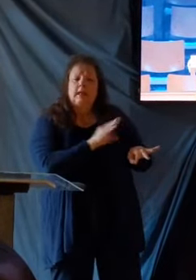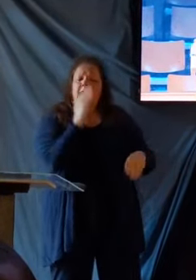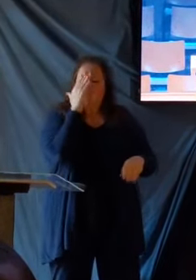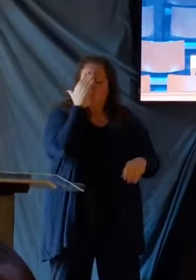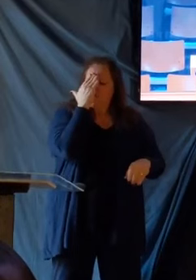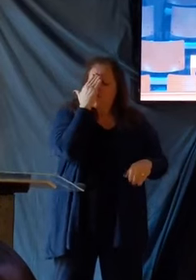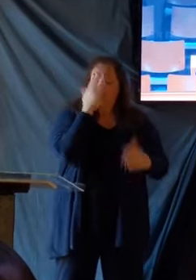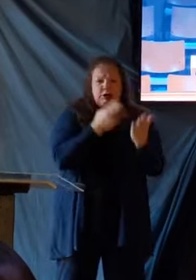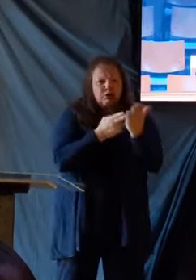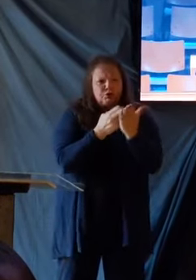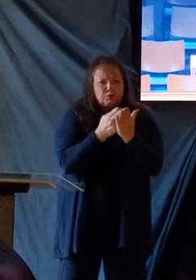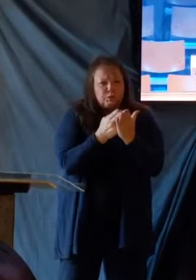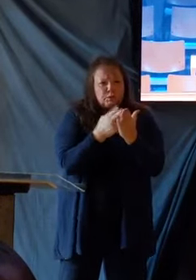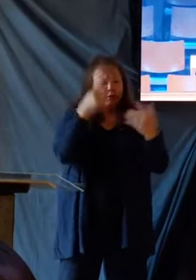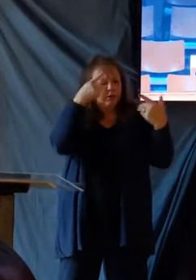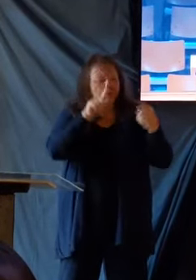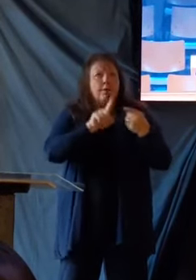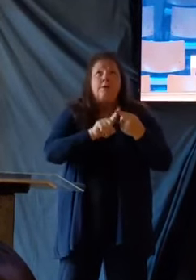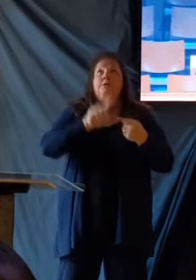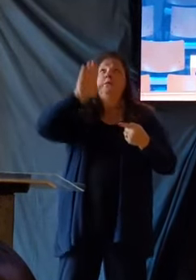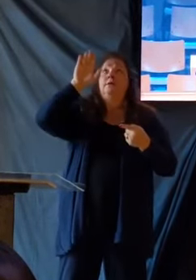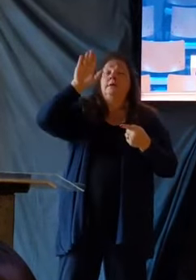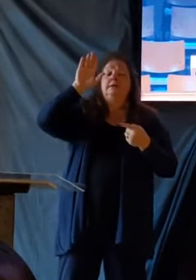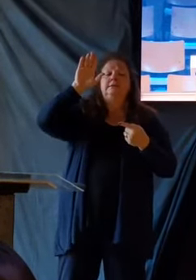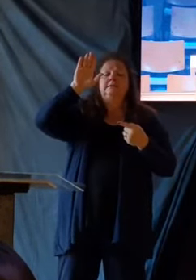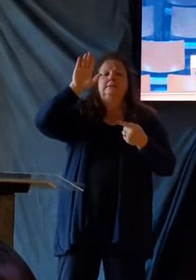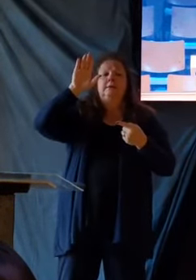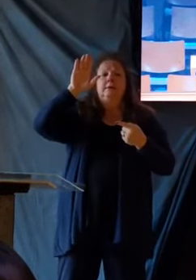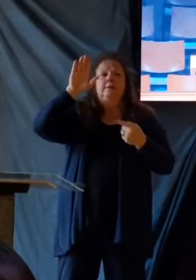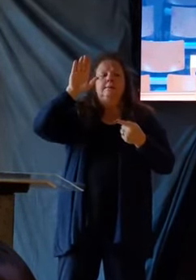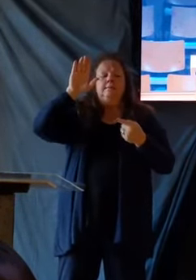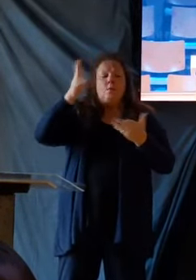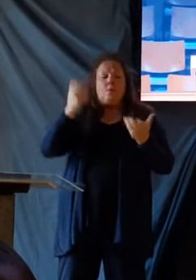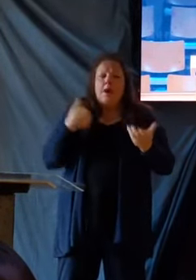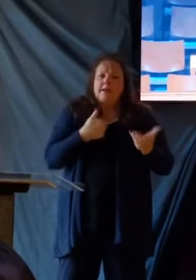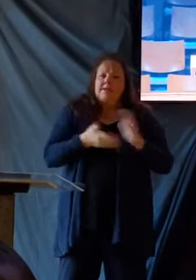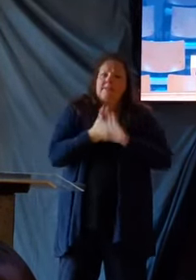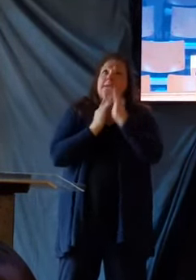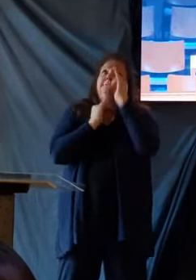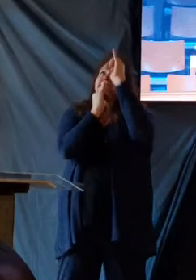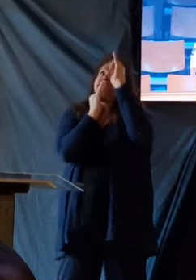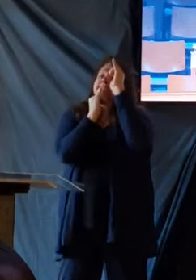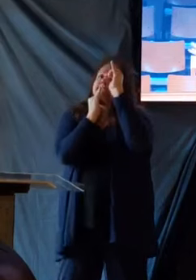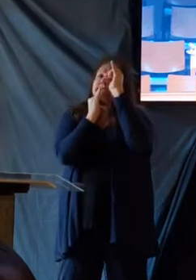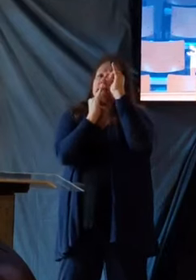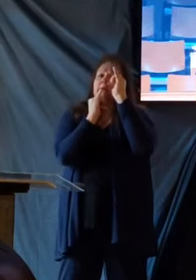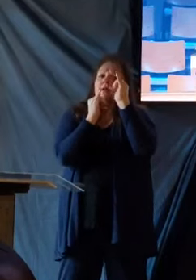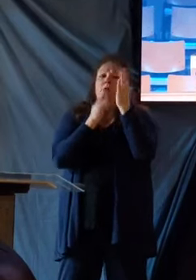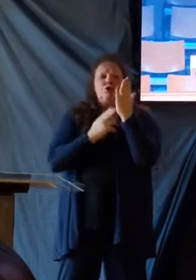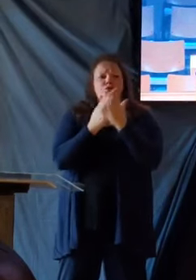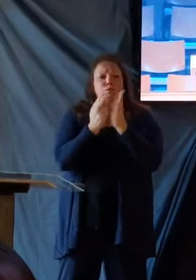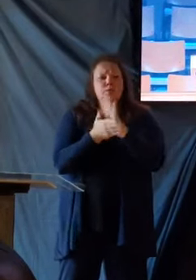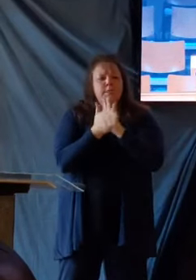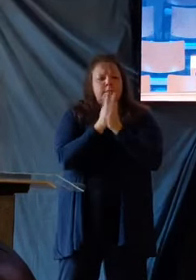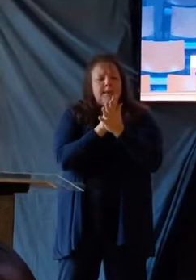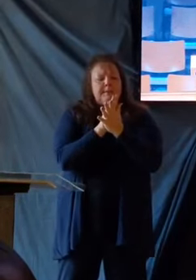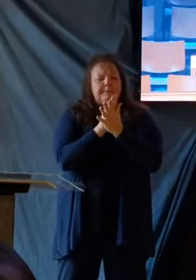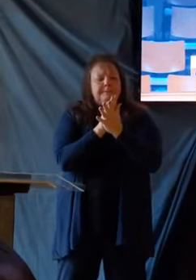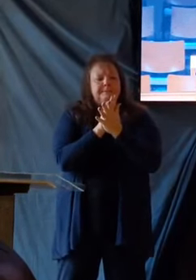knowledge of the truth which is according to godliness. And that's really what this letter is about. truth that produces godliness.